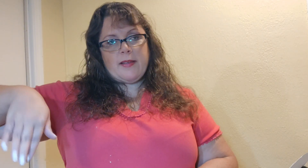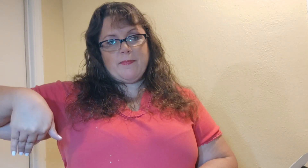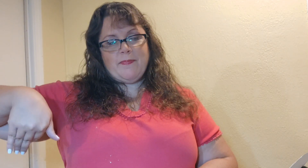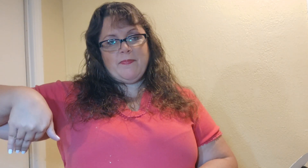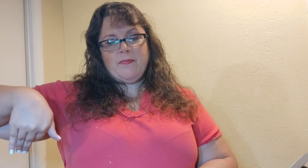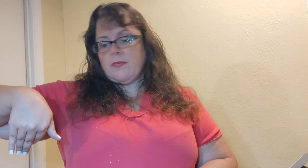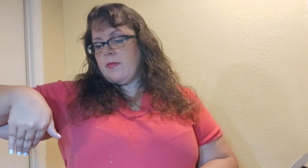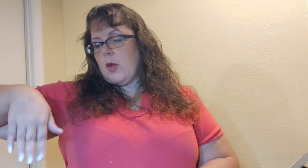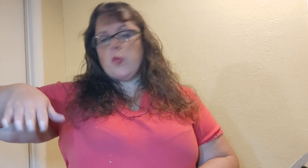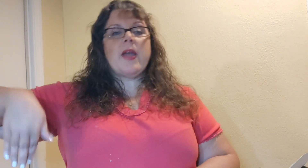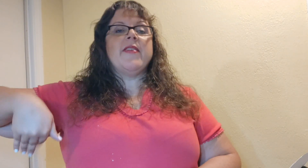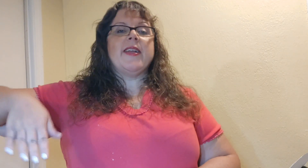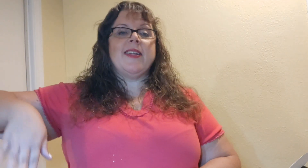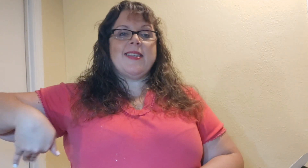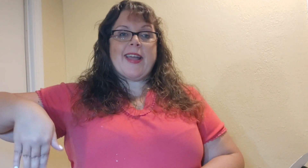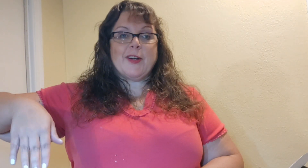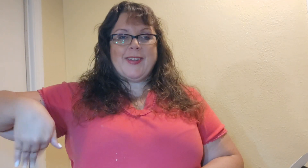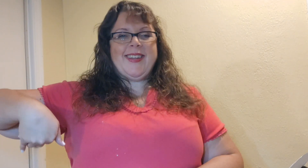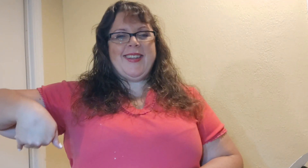like waving it down.